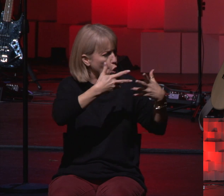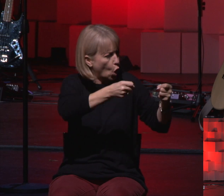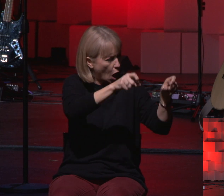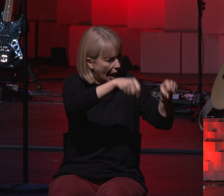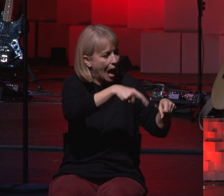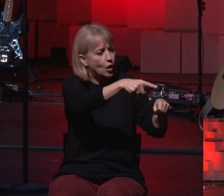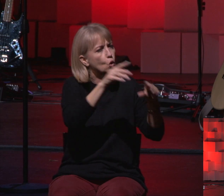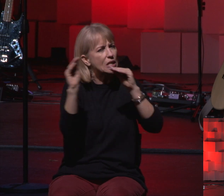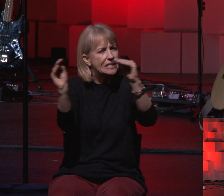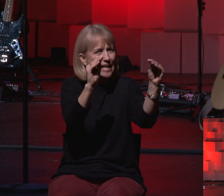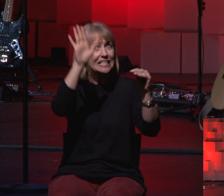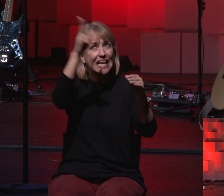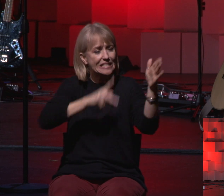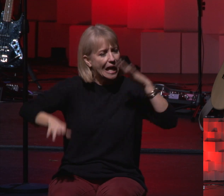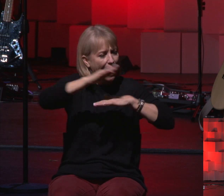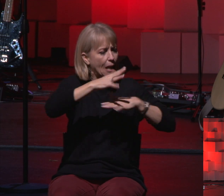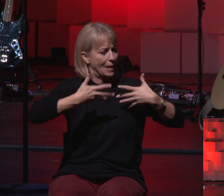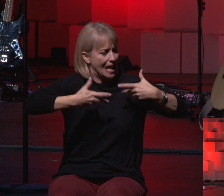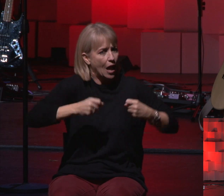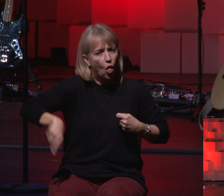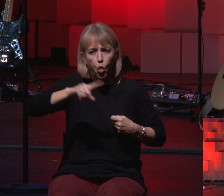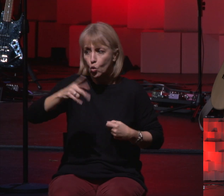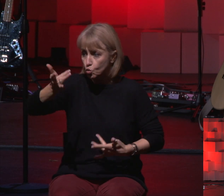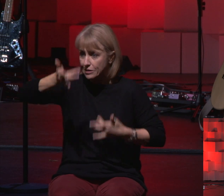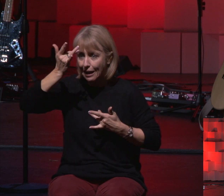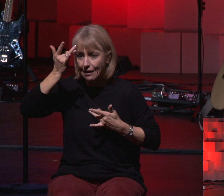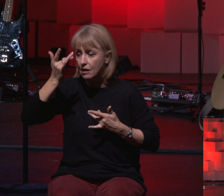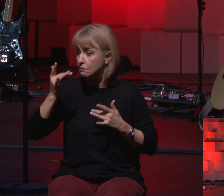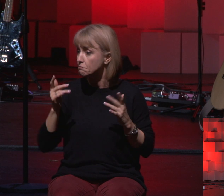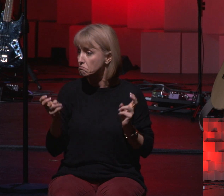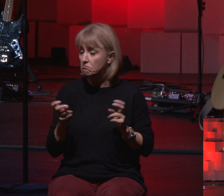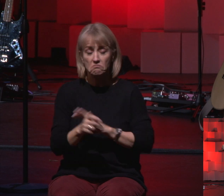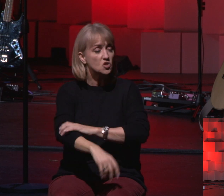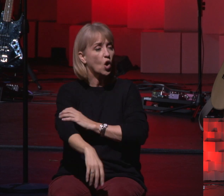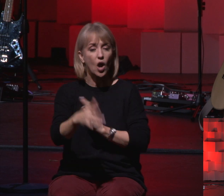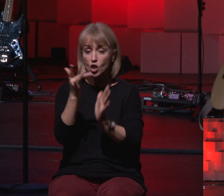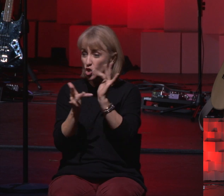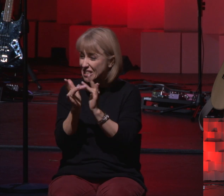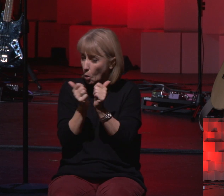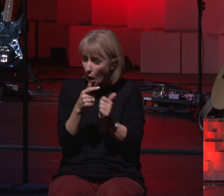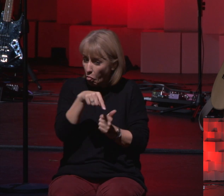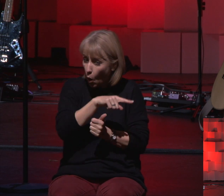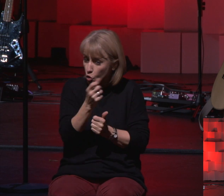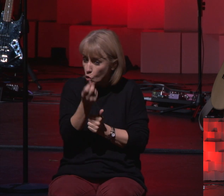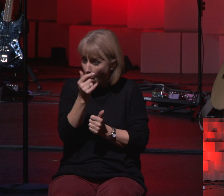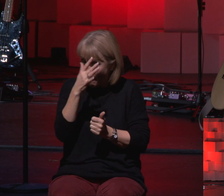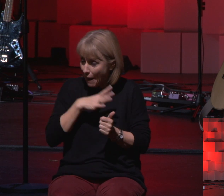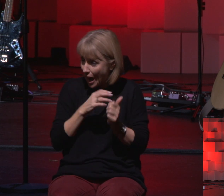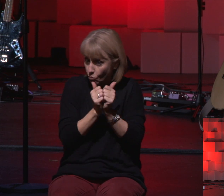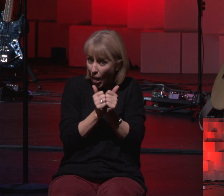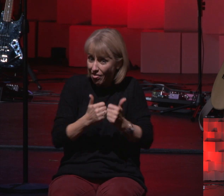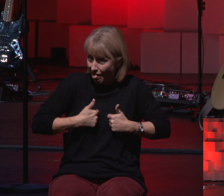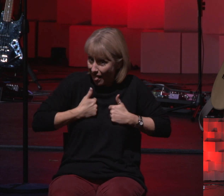God and to heal the sick. Now, Jesus is directly with His followers, these 12 men He worked with. Another verse or